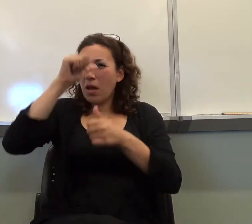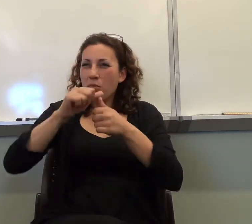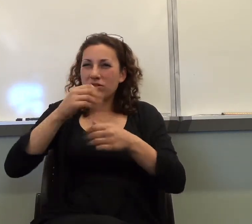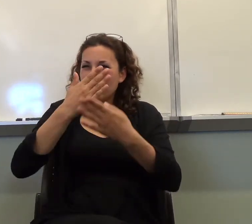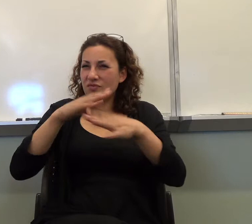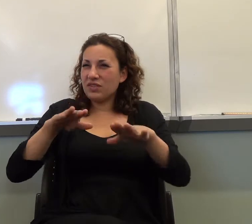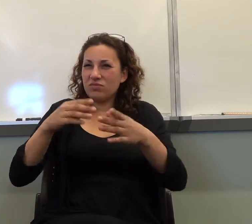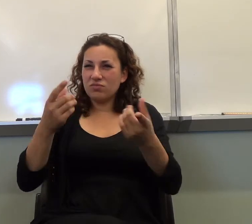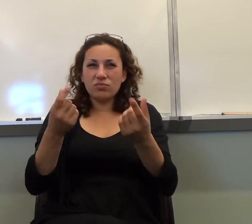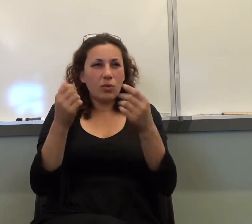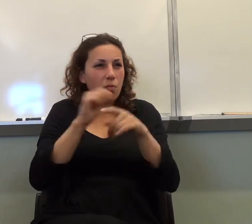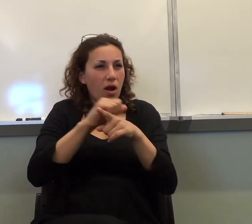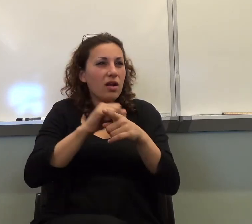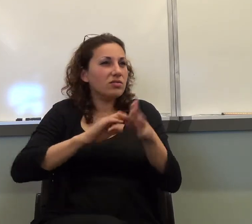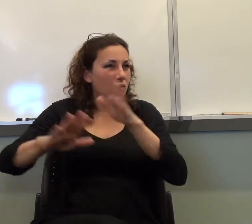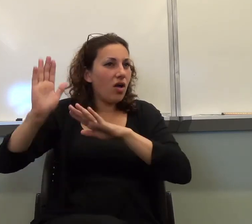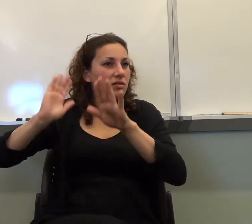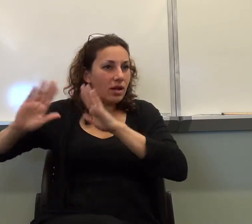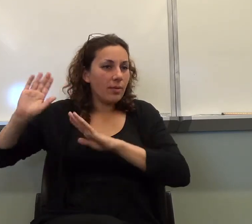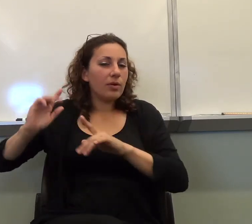it all to multiplication by the reciprocal.